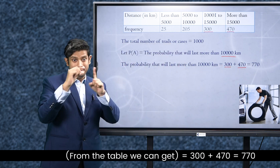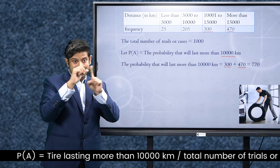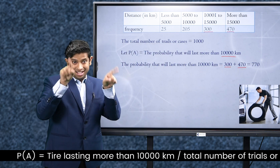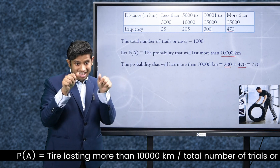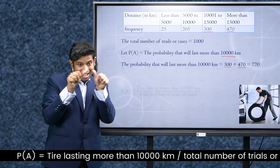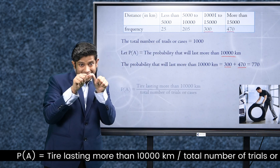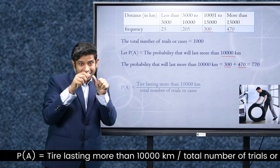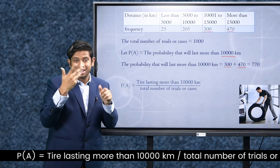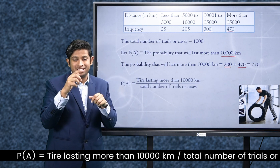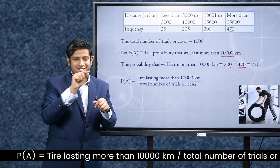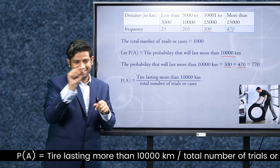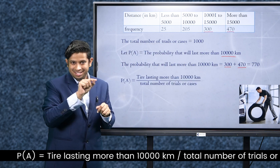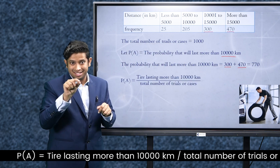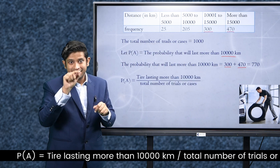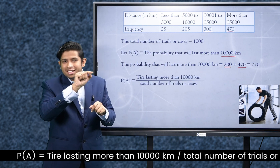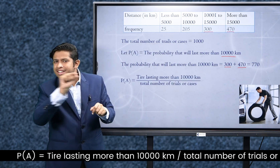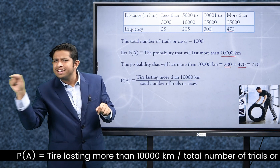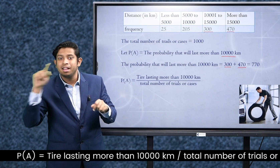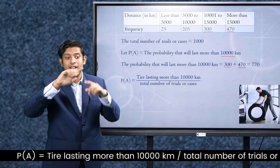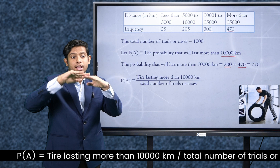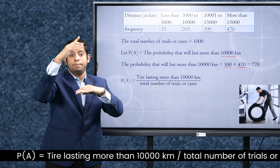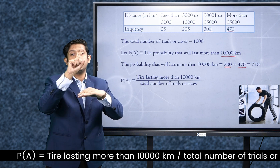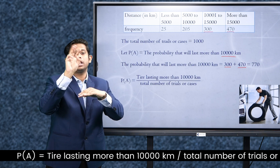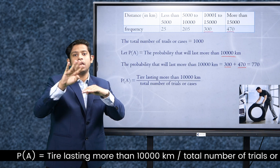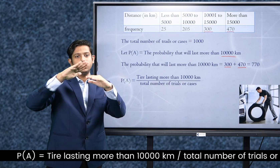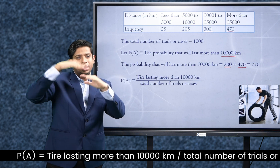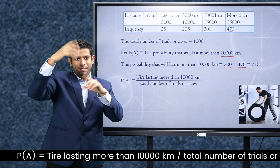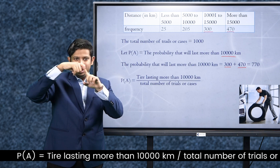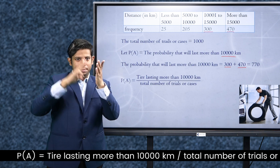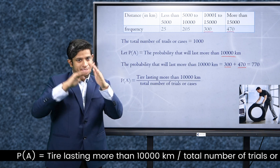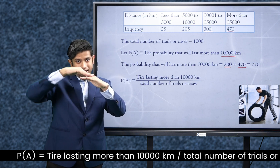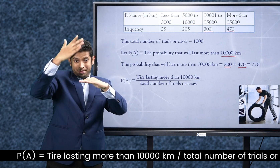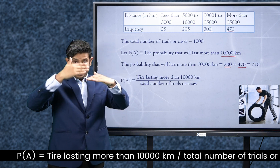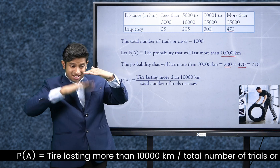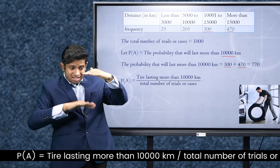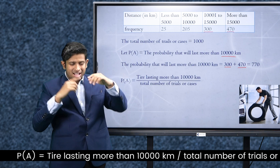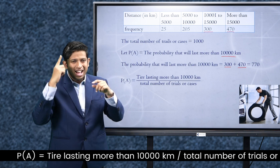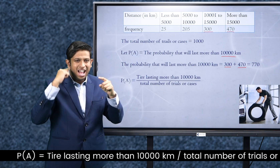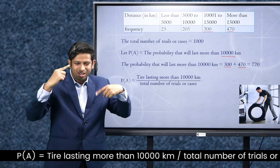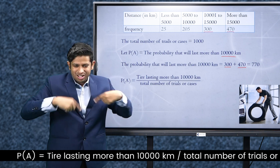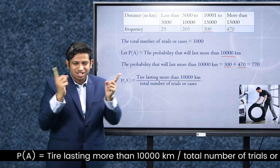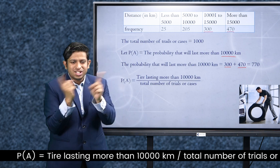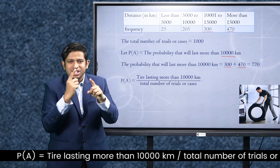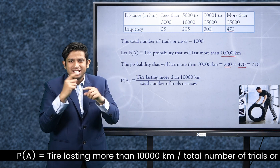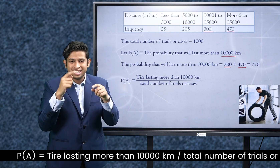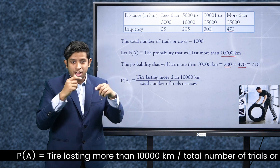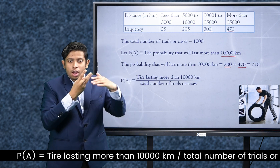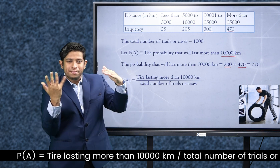P of A is equal to tire lasting more than 10,000 km by total number of trials or cases.